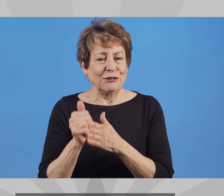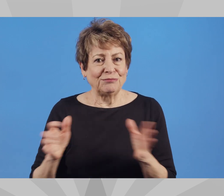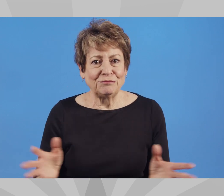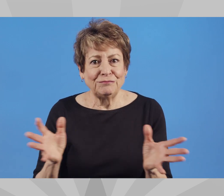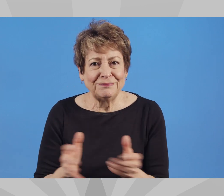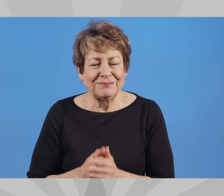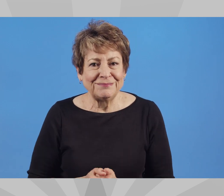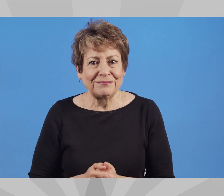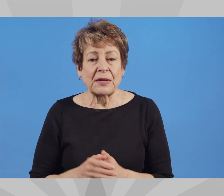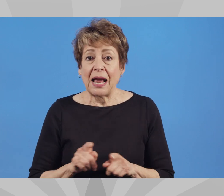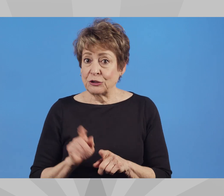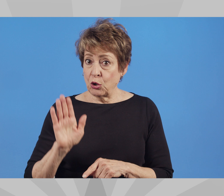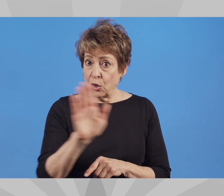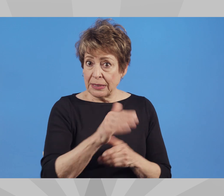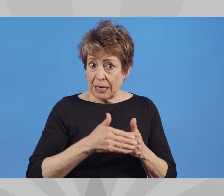leader.